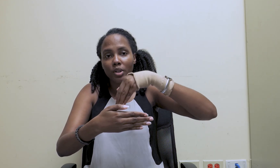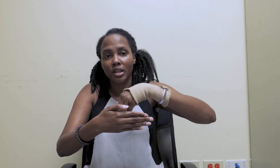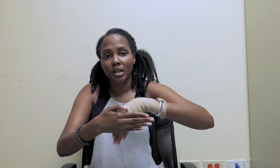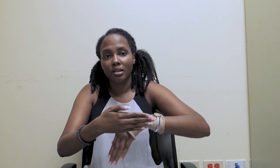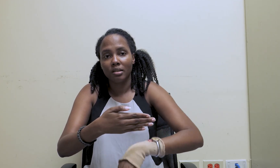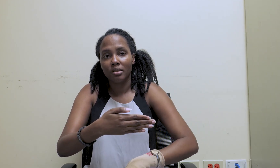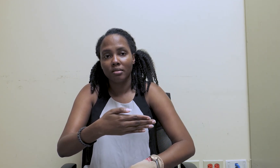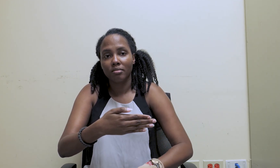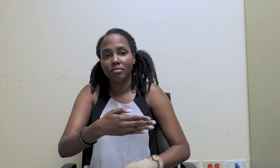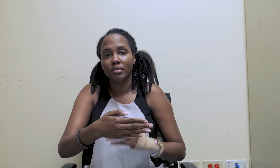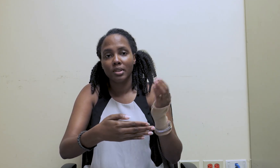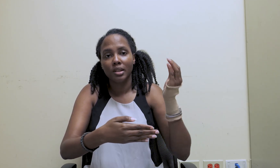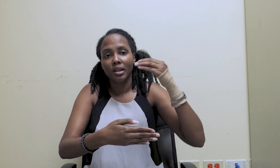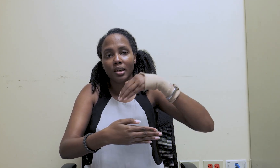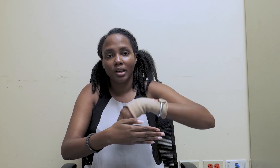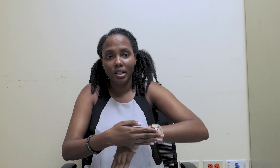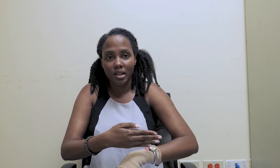it in.